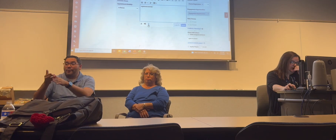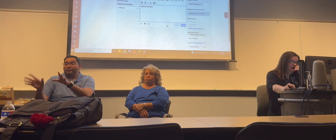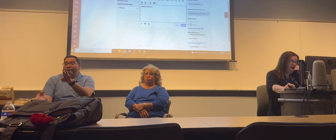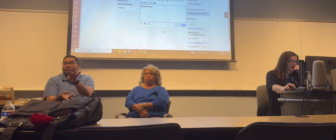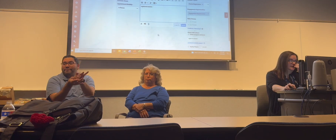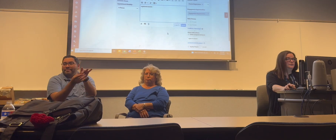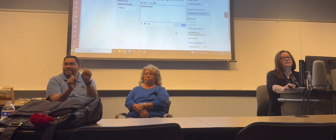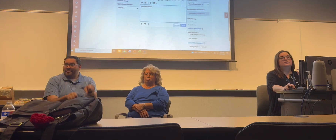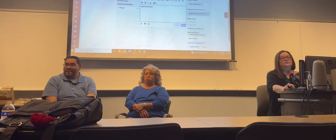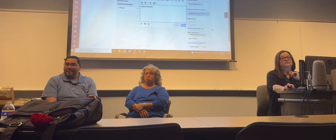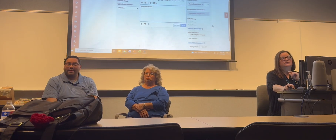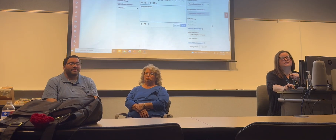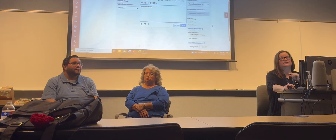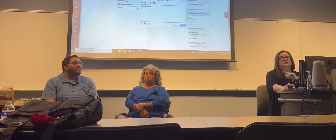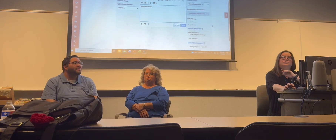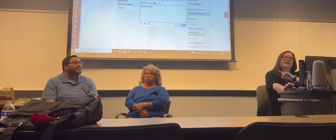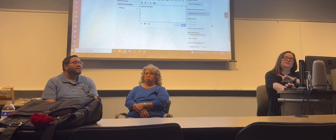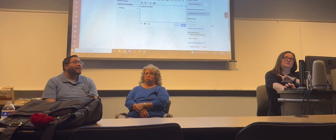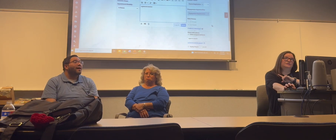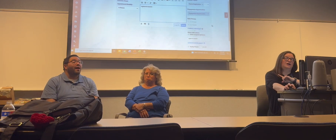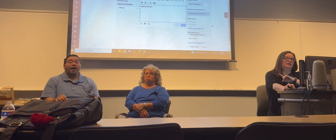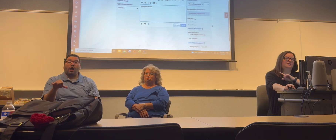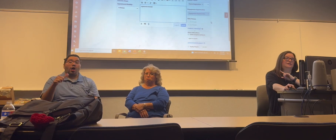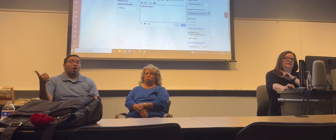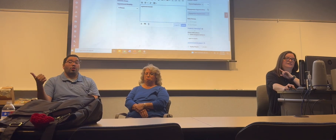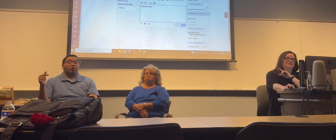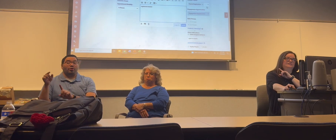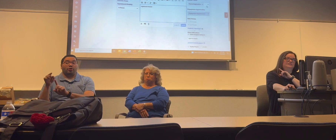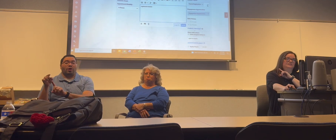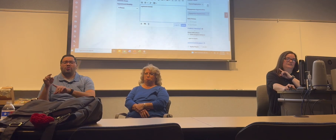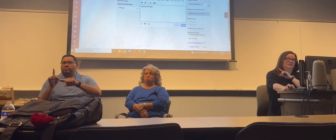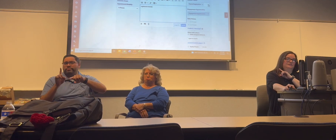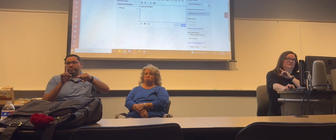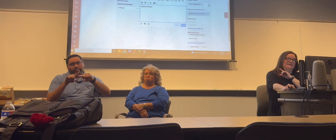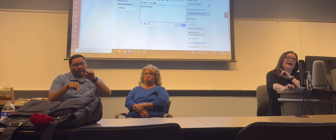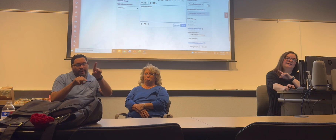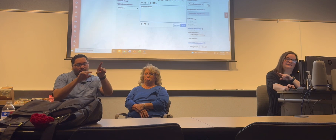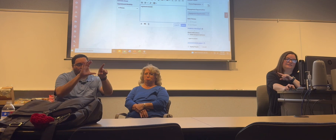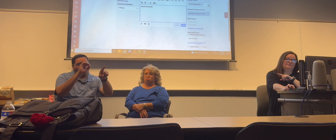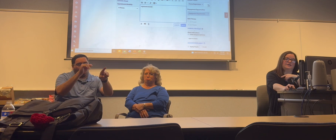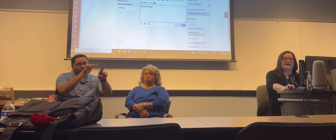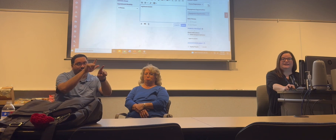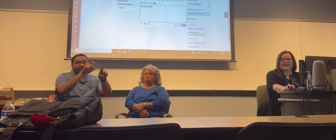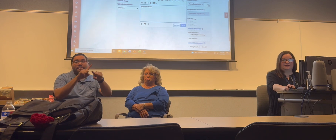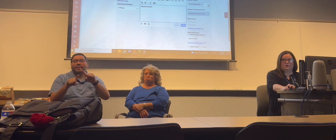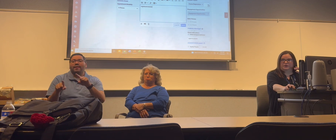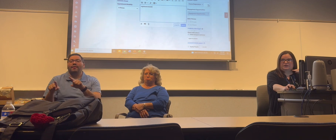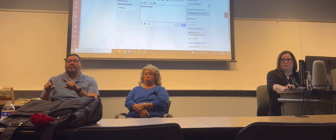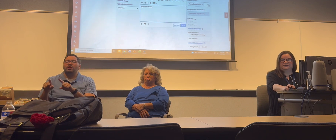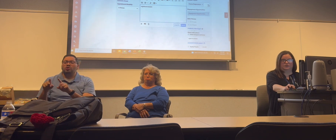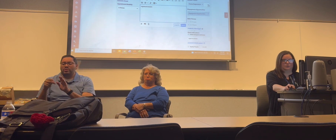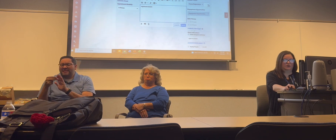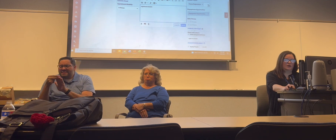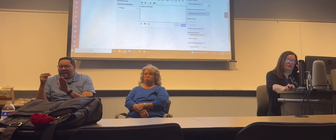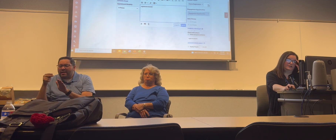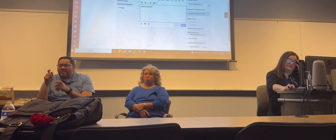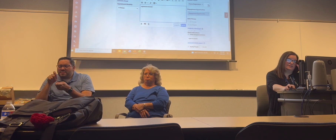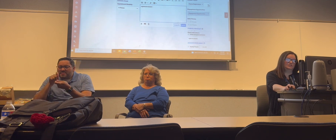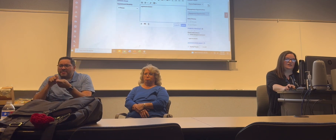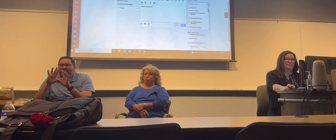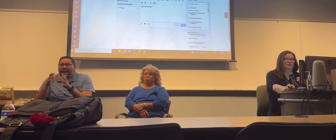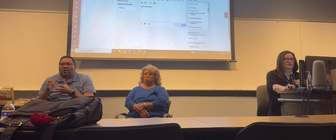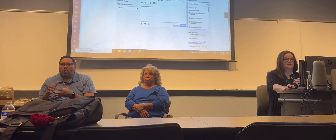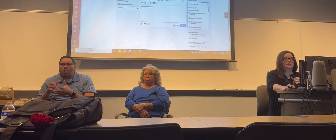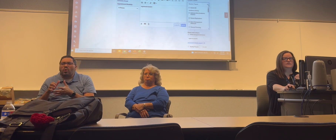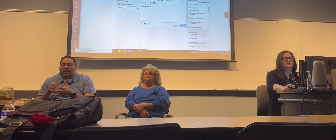to. The other thing you can do here that you can't do in colleague is tag them, add a category, whatever you wanna call it, a